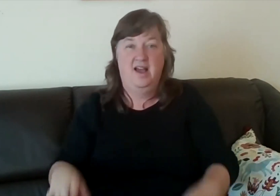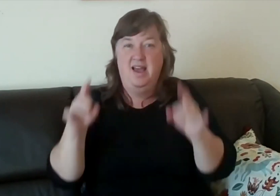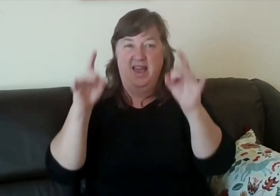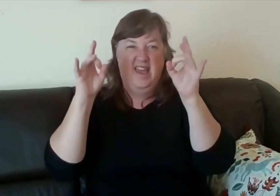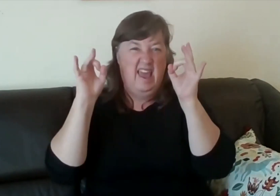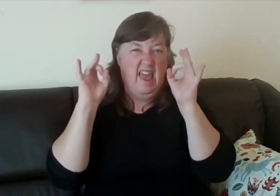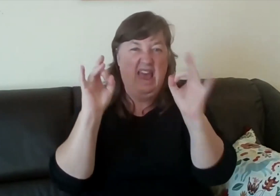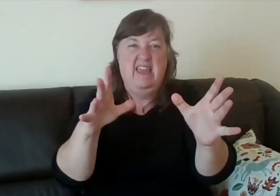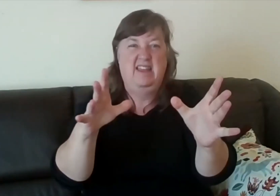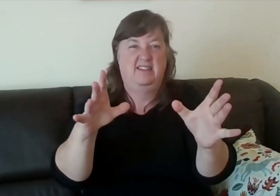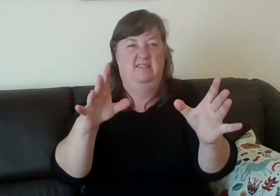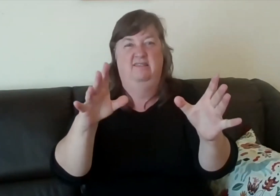I hate